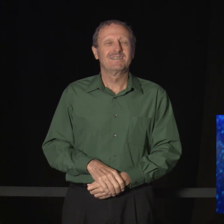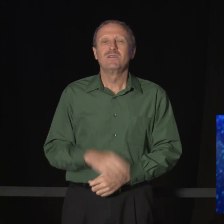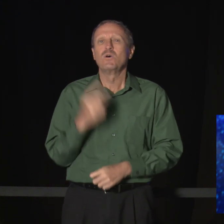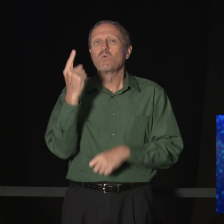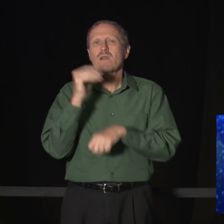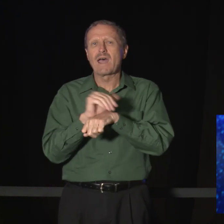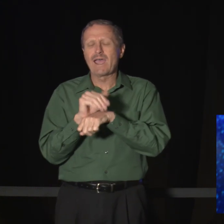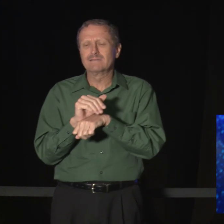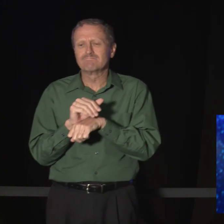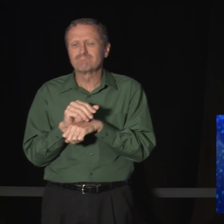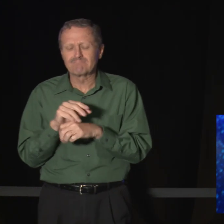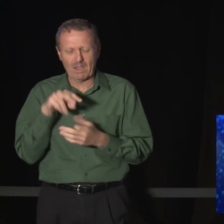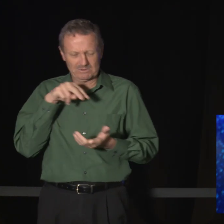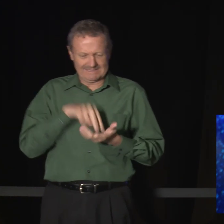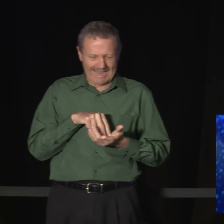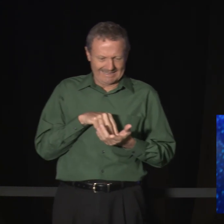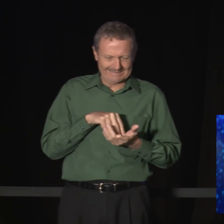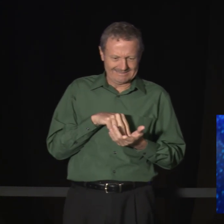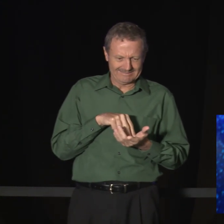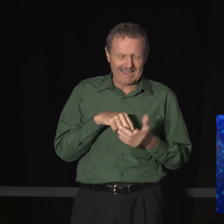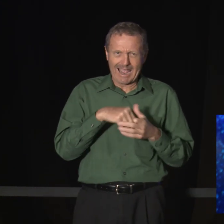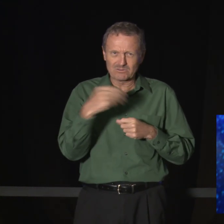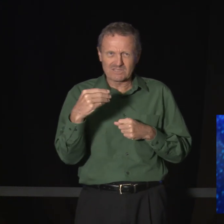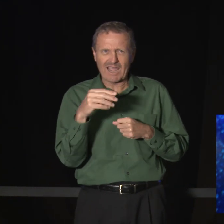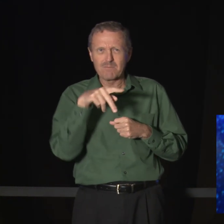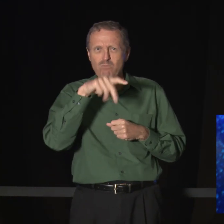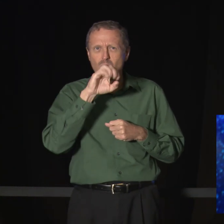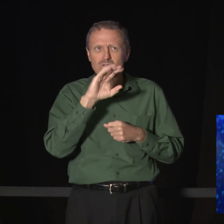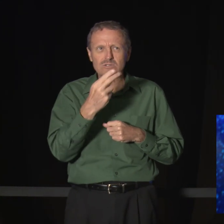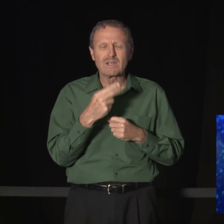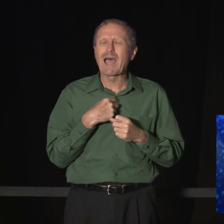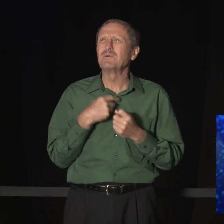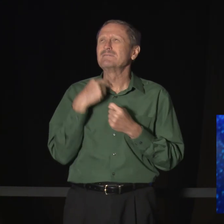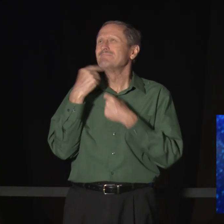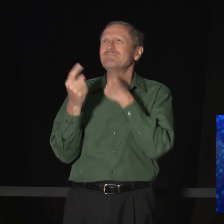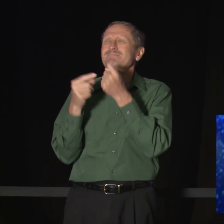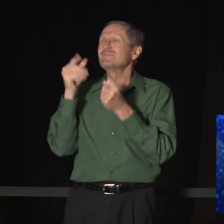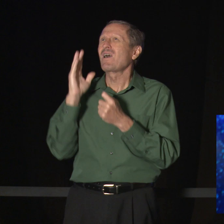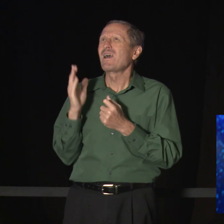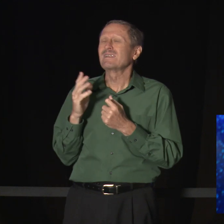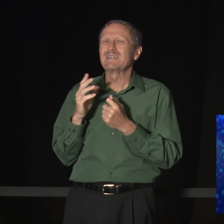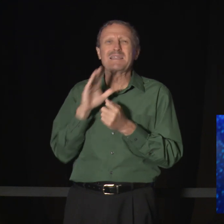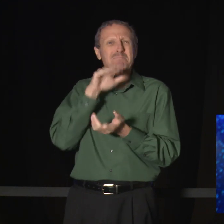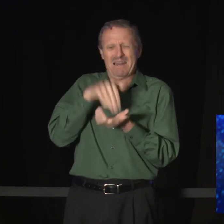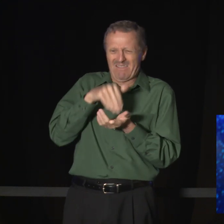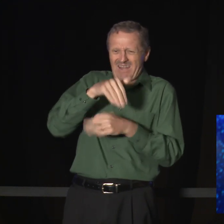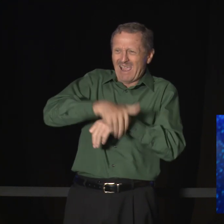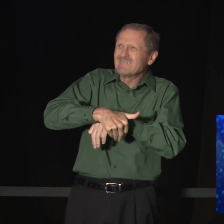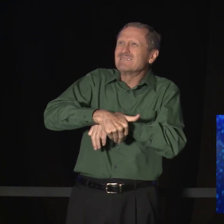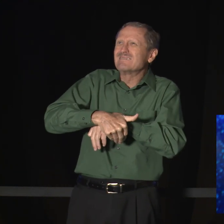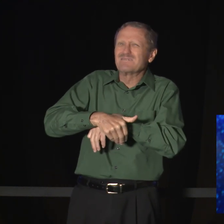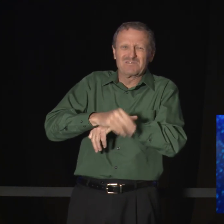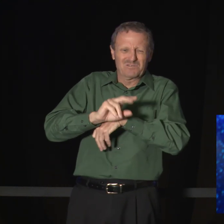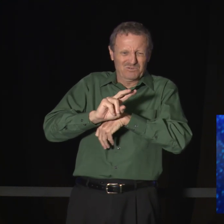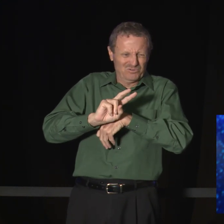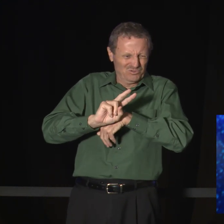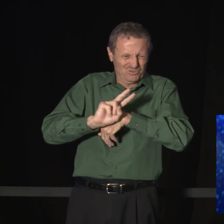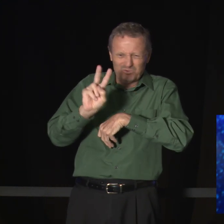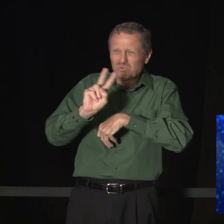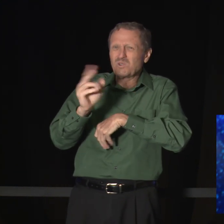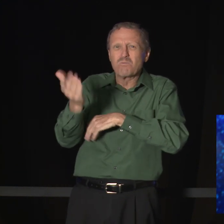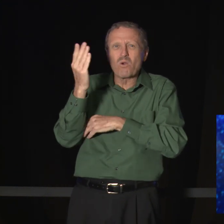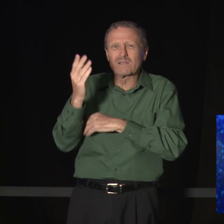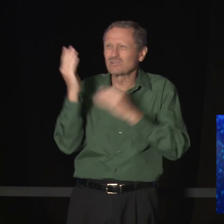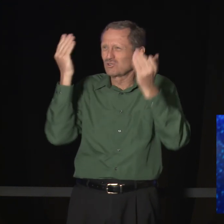One night, standing on my porch in Bering Springs, Michigan, crying out to God, middle of the night, 1 or 2 in the morning, it's